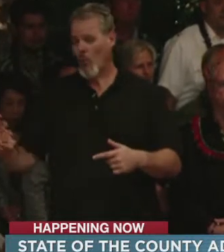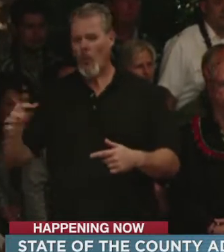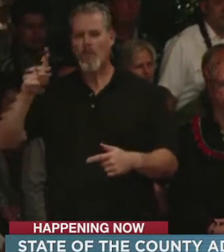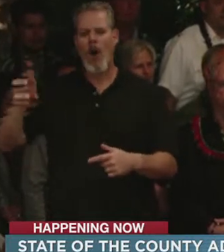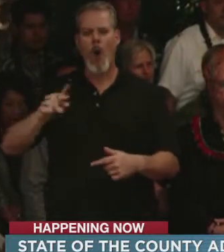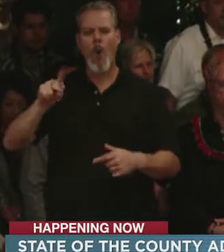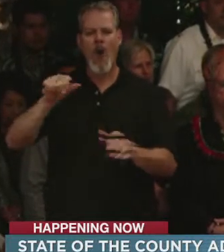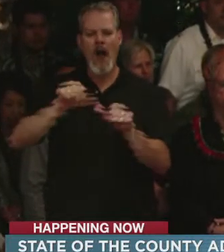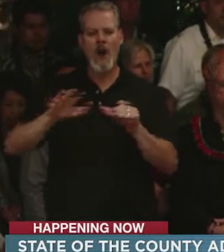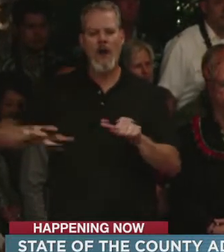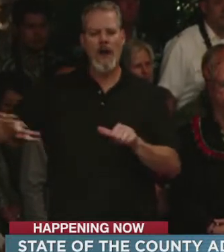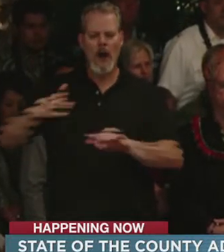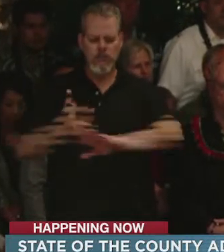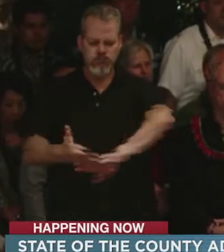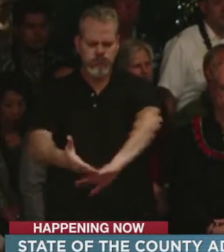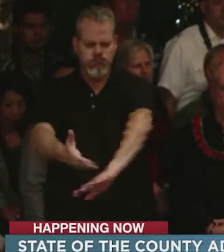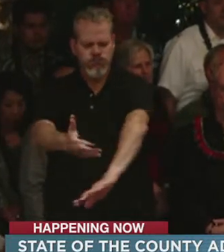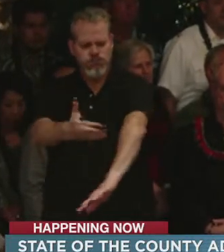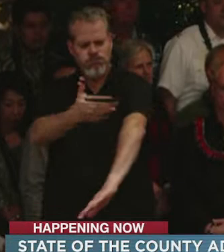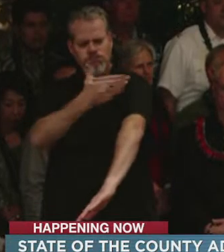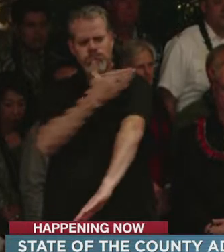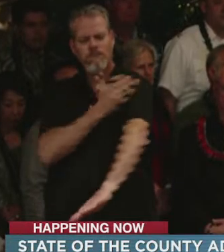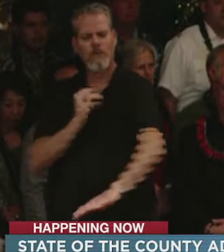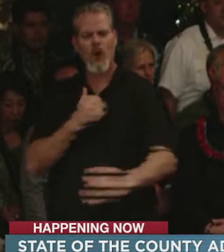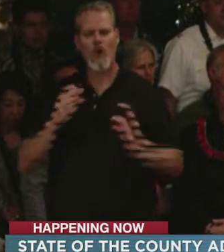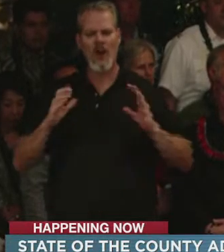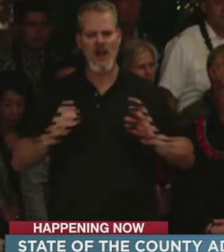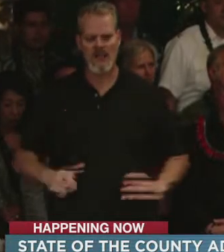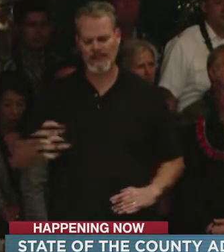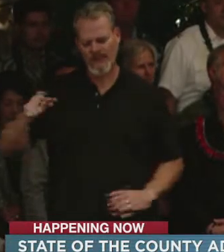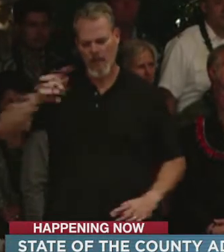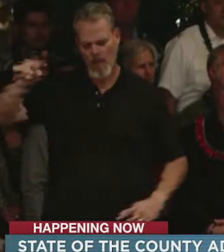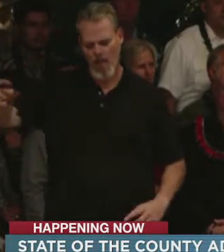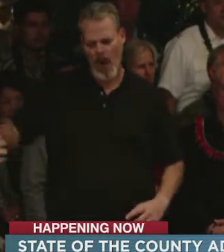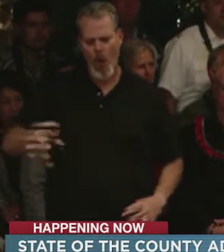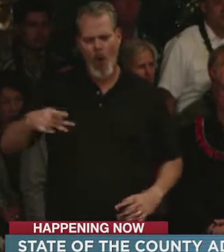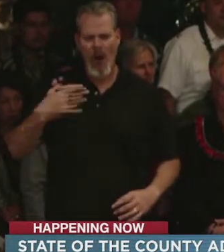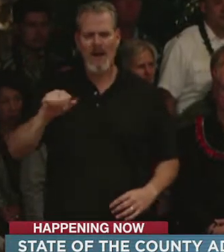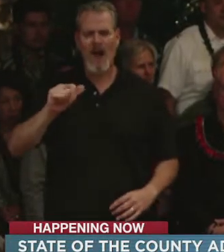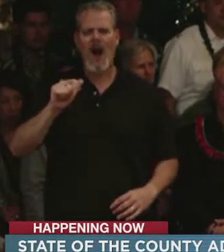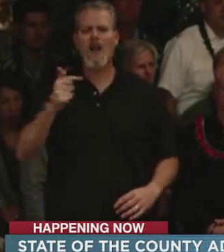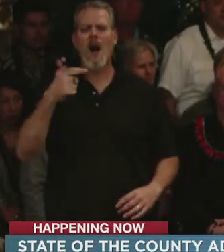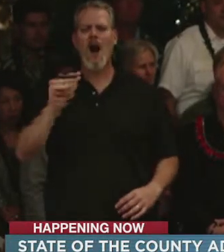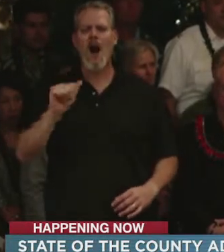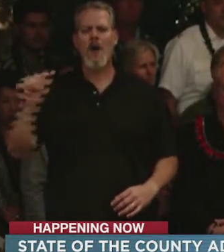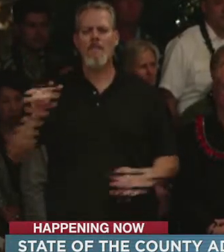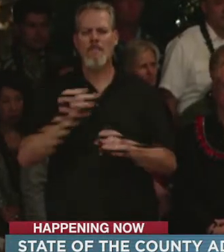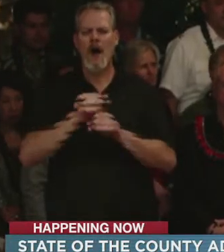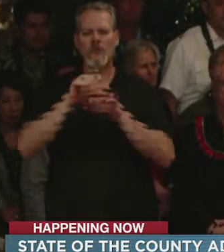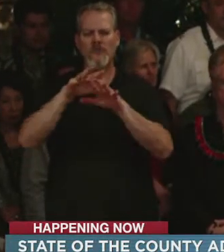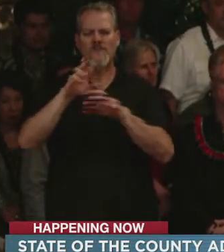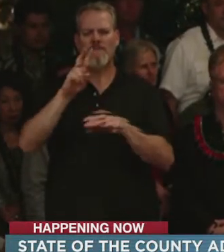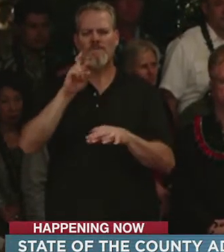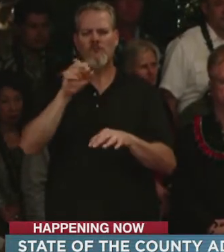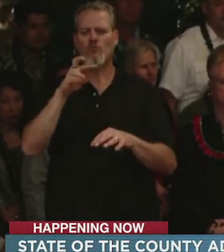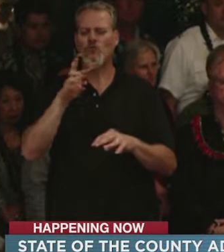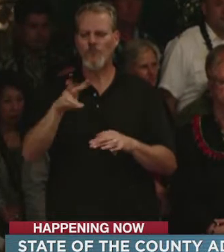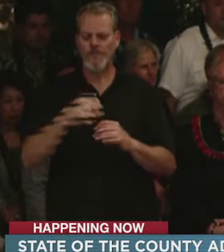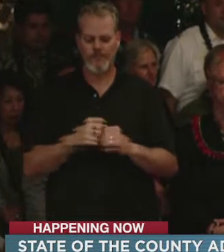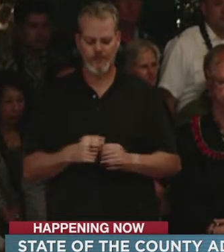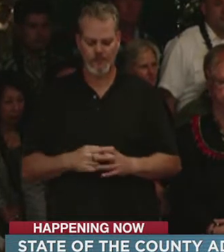improved the resiliency and redundancy for our customers in the Pahoa and Ola'a Mountain View public water systems. In that